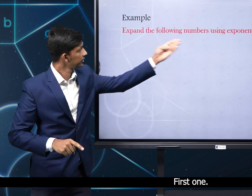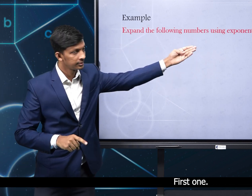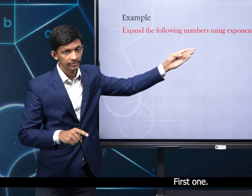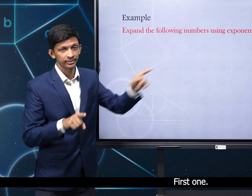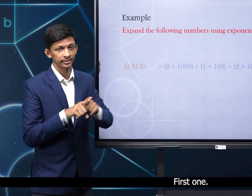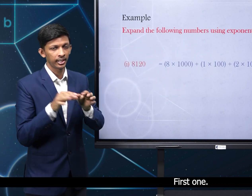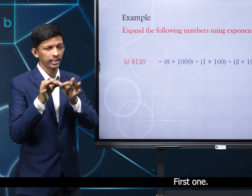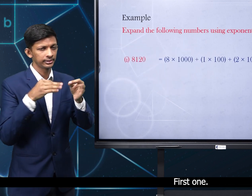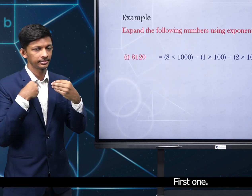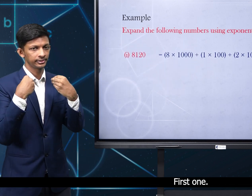First one,